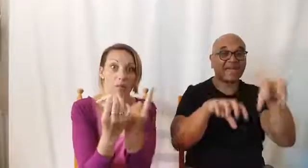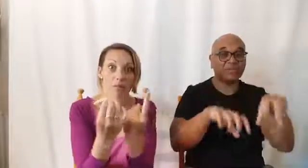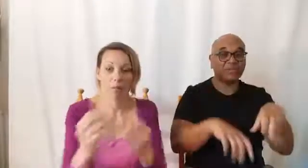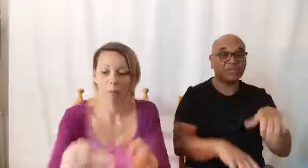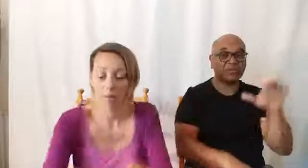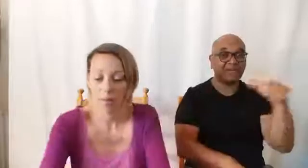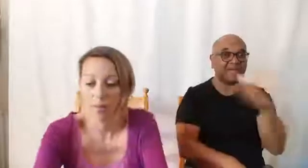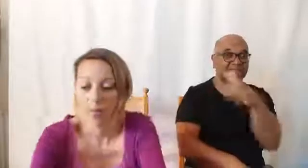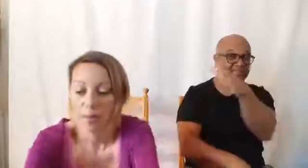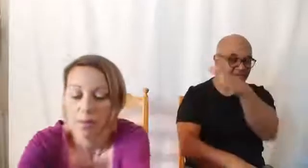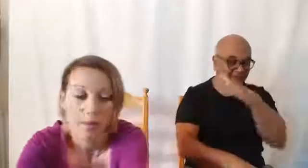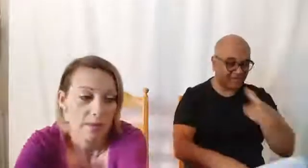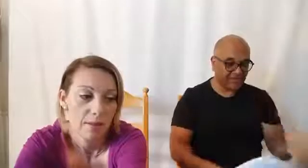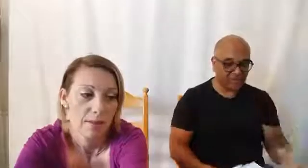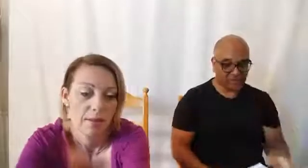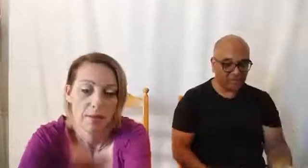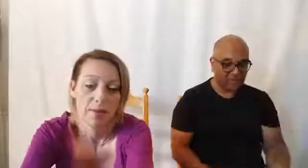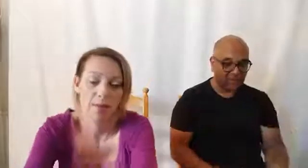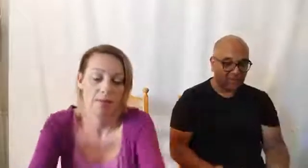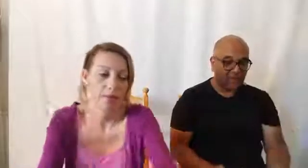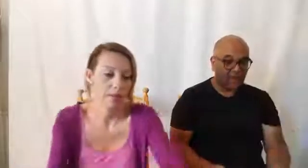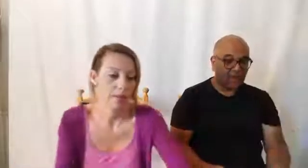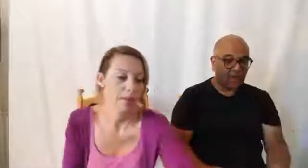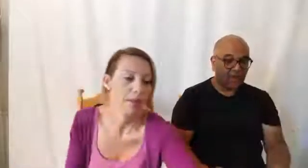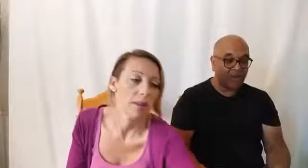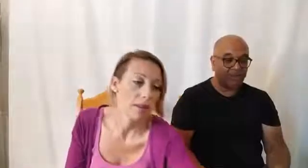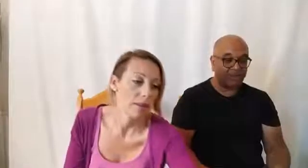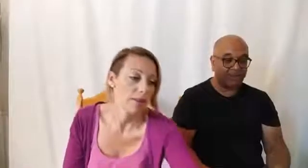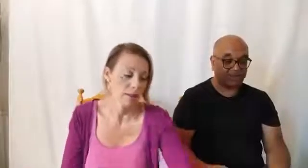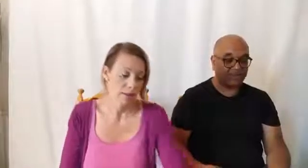animals, fish. Right.